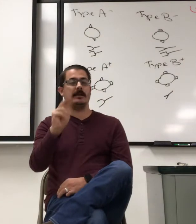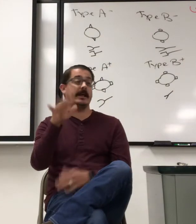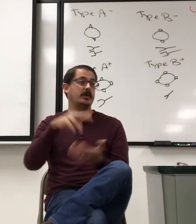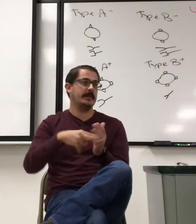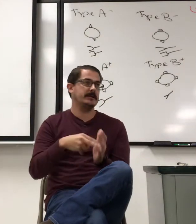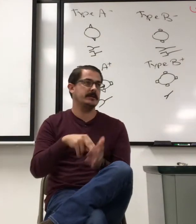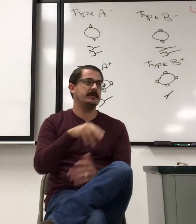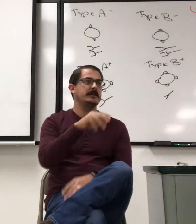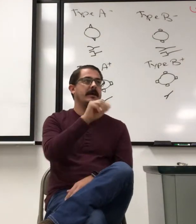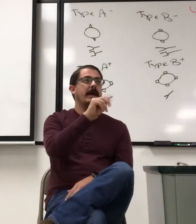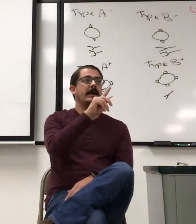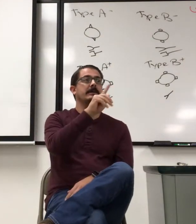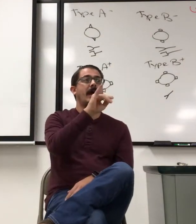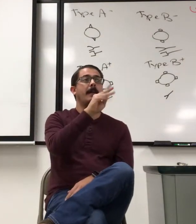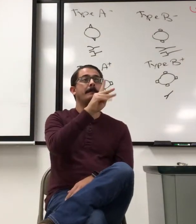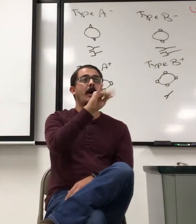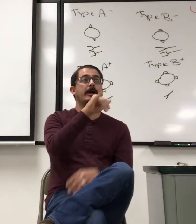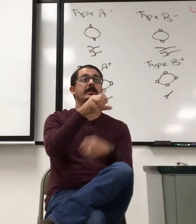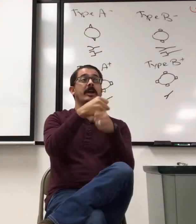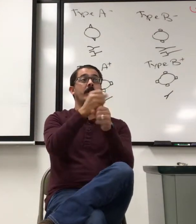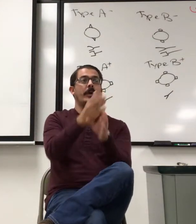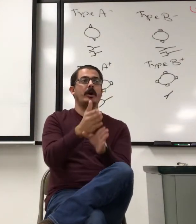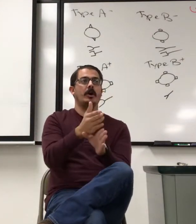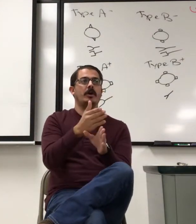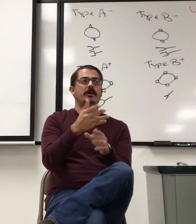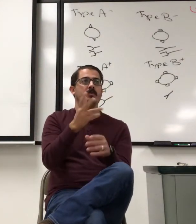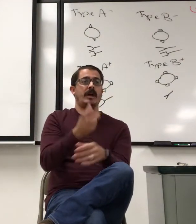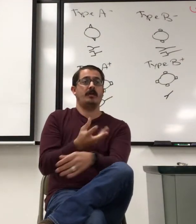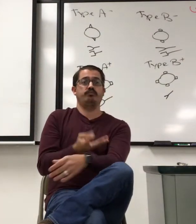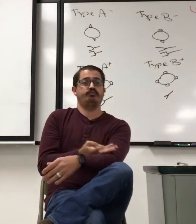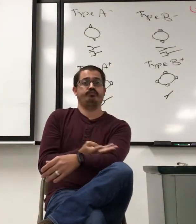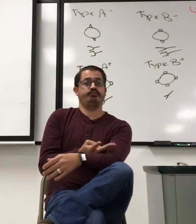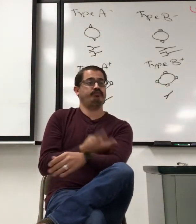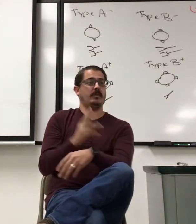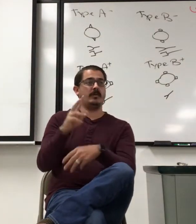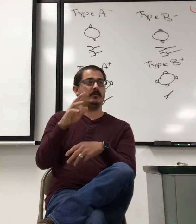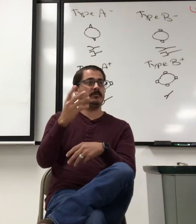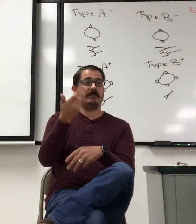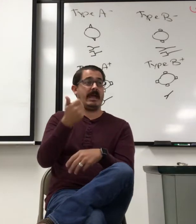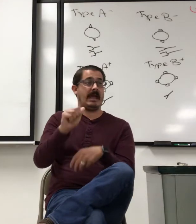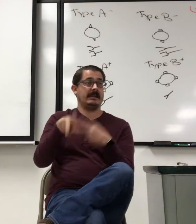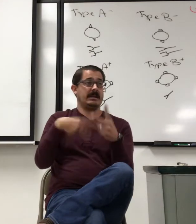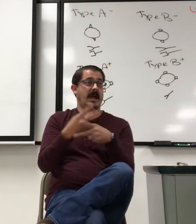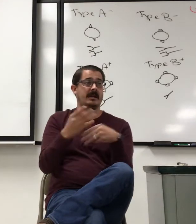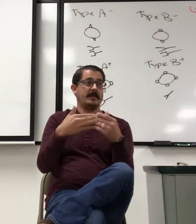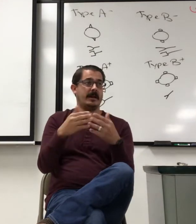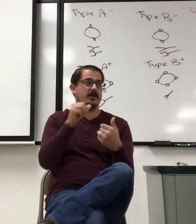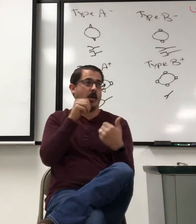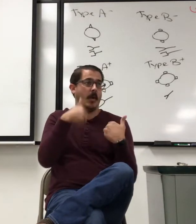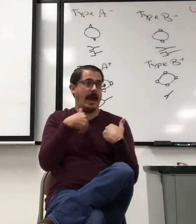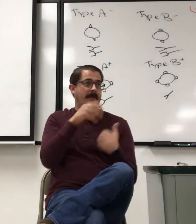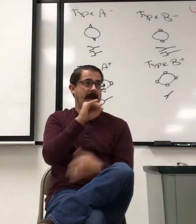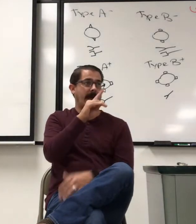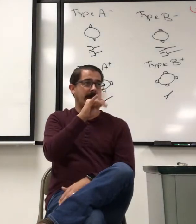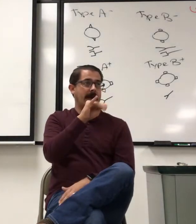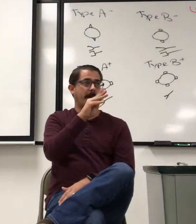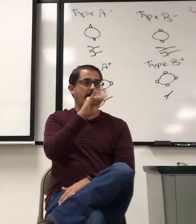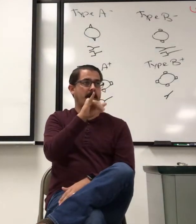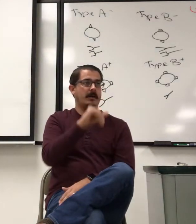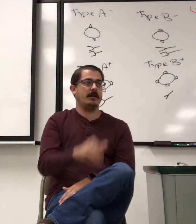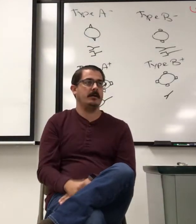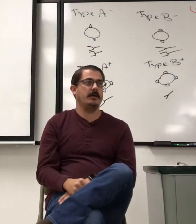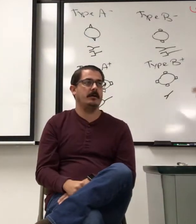means, antibody generator. So you receive any kind of blood type, it doesn't matter, they don't have antibodies. It's not that they